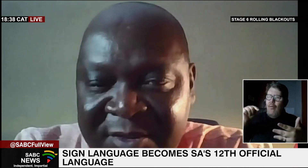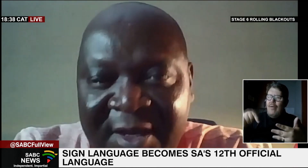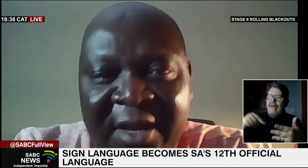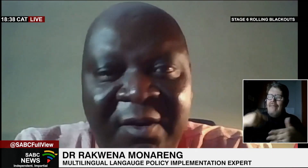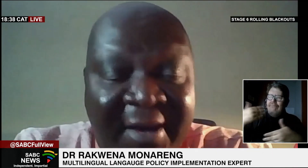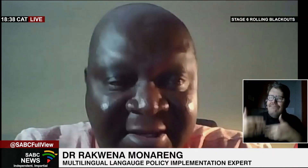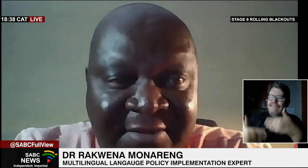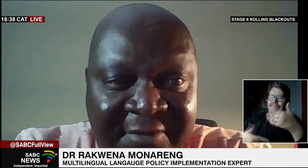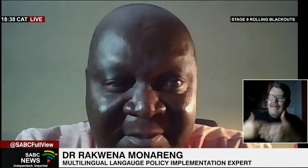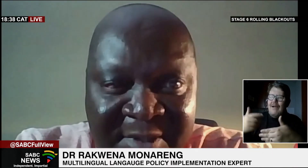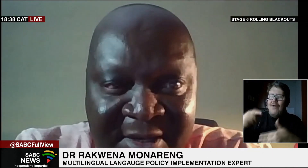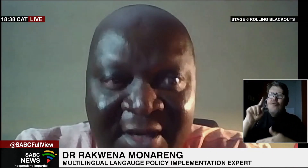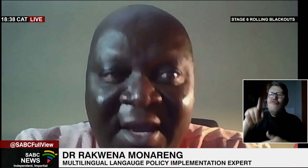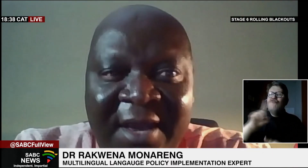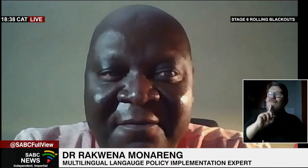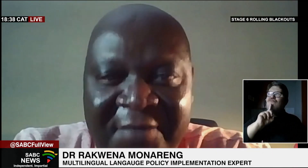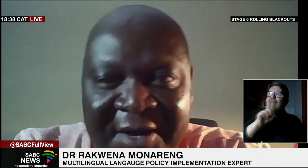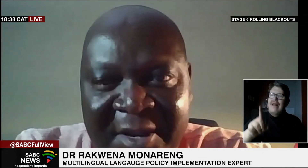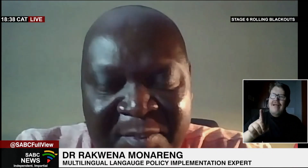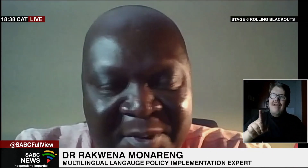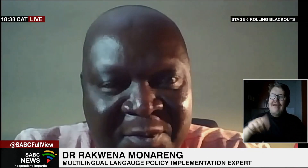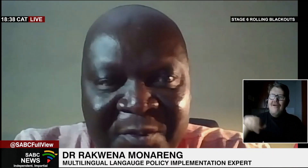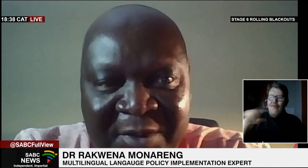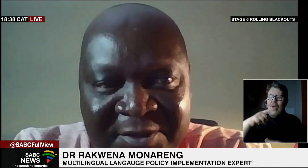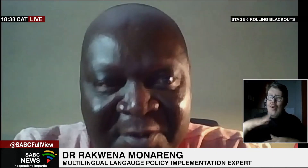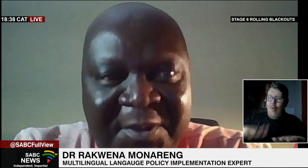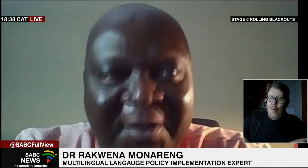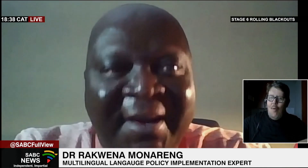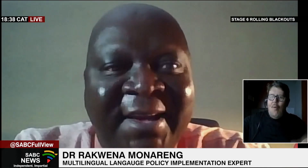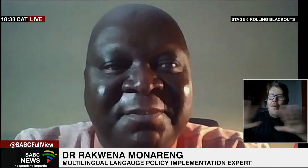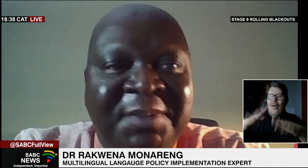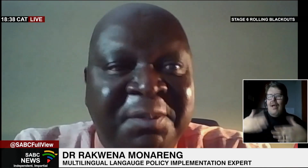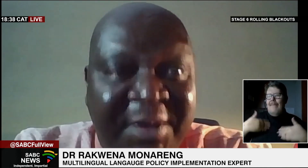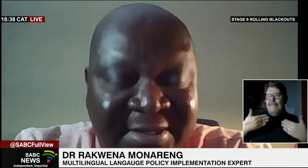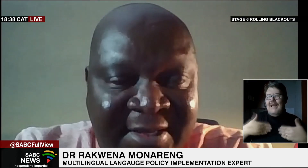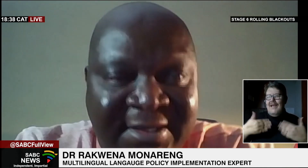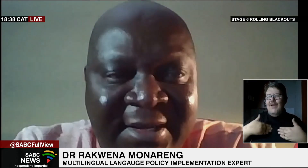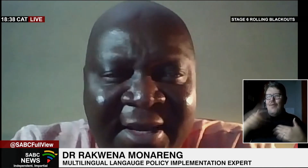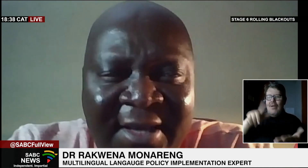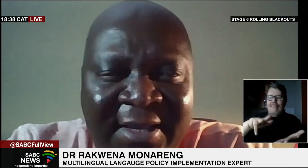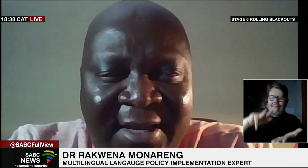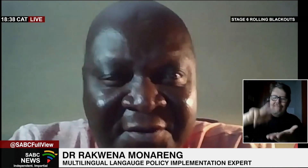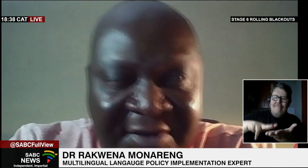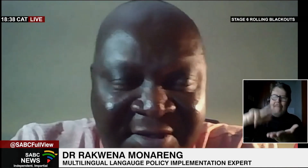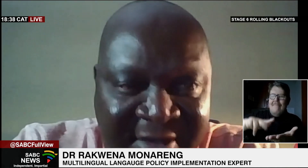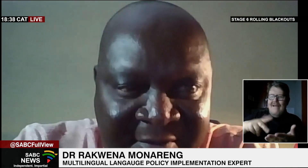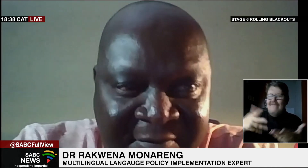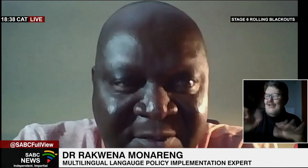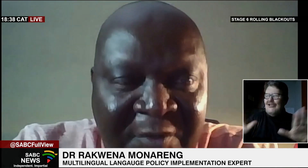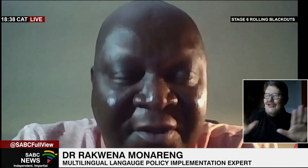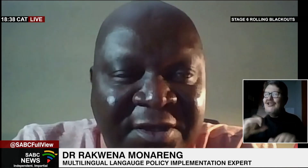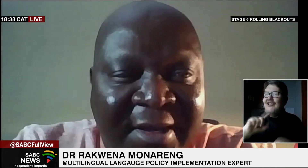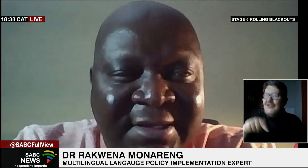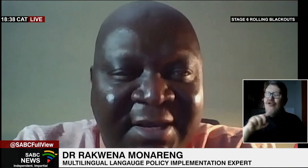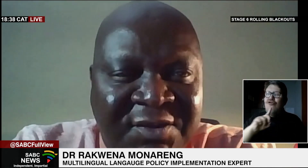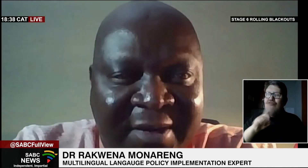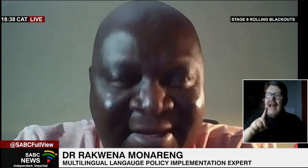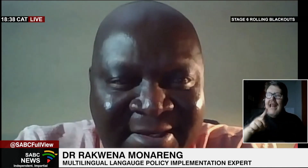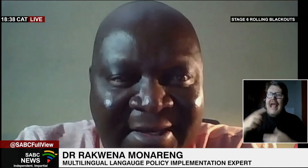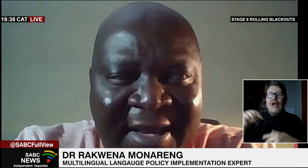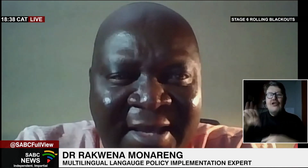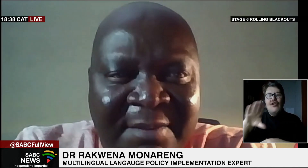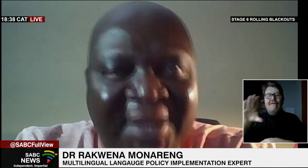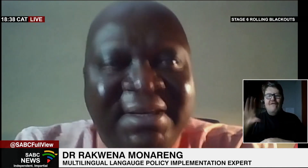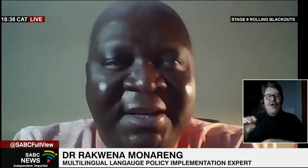should collectively be very happy with what is going on and be pleased that the country itself is moving and